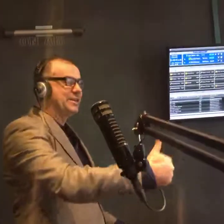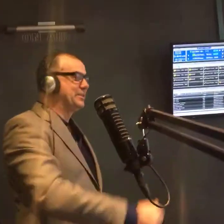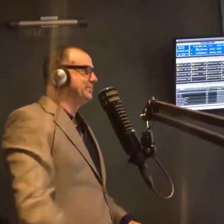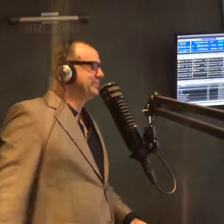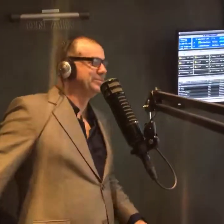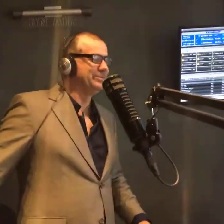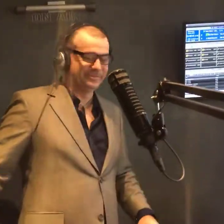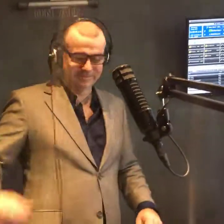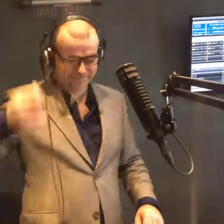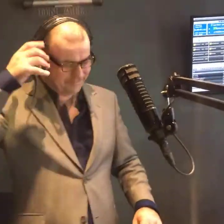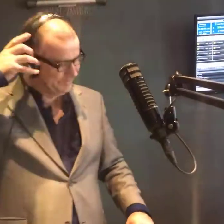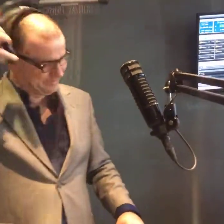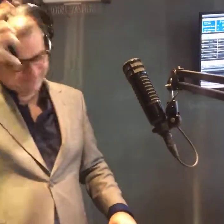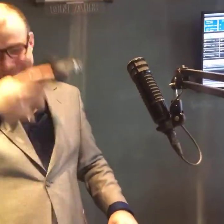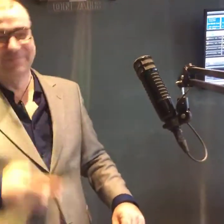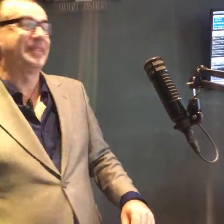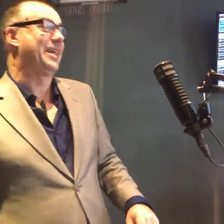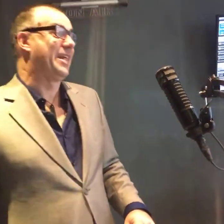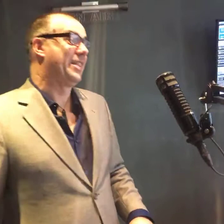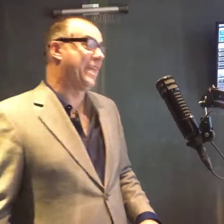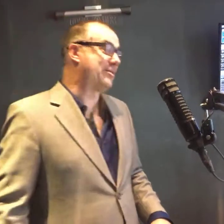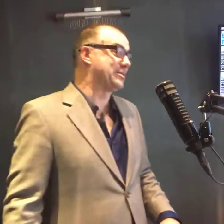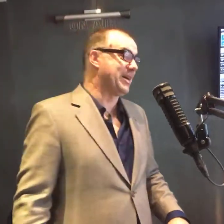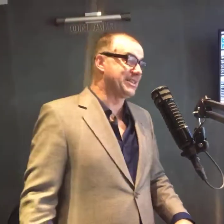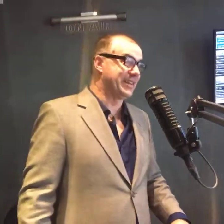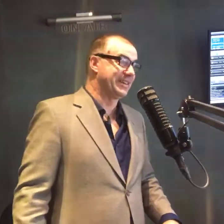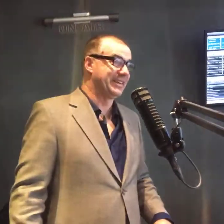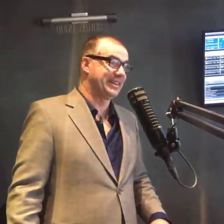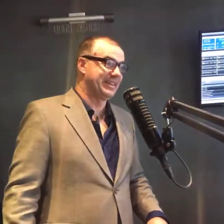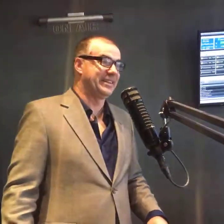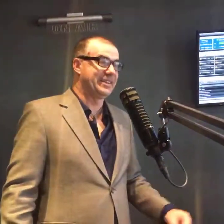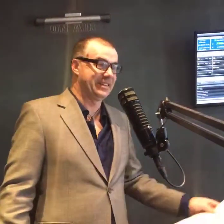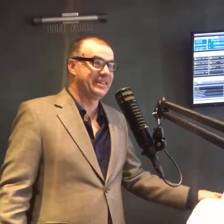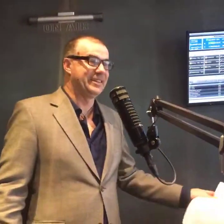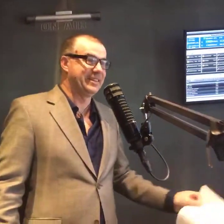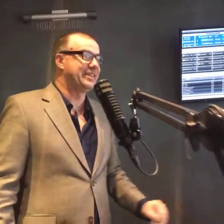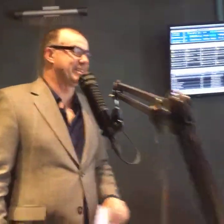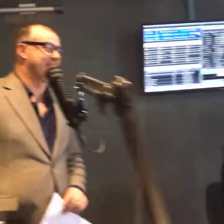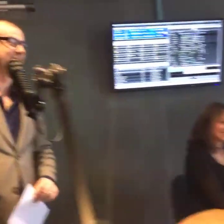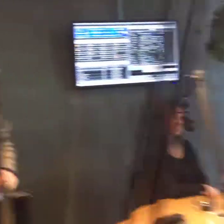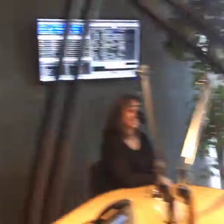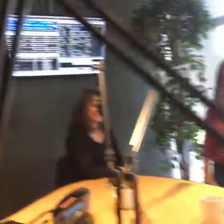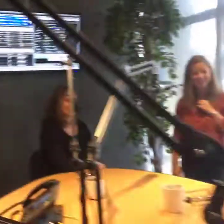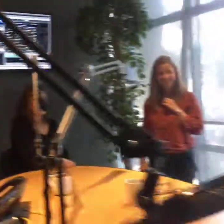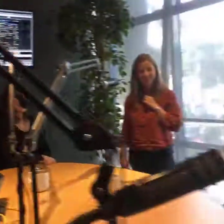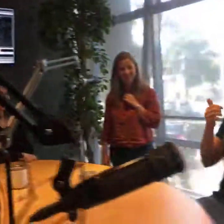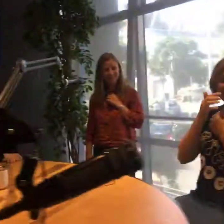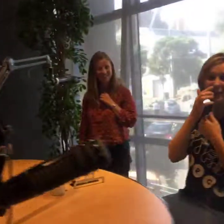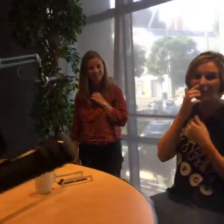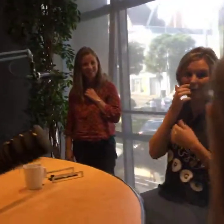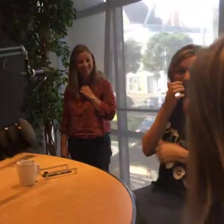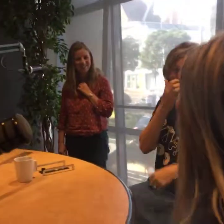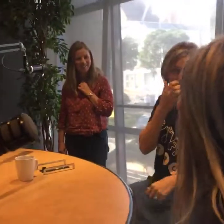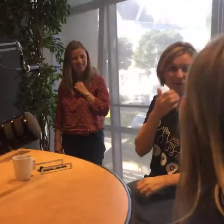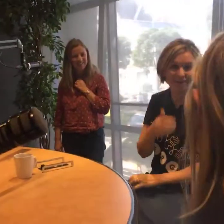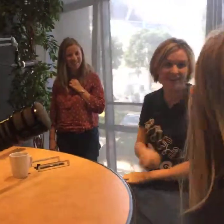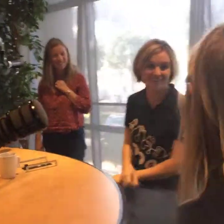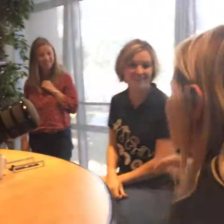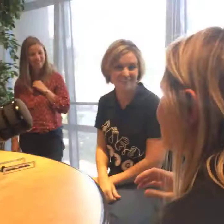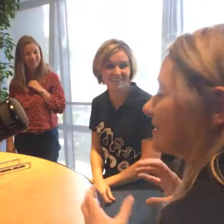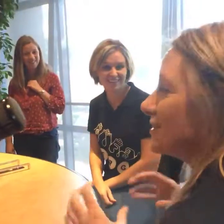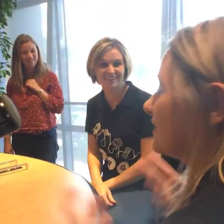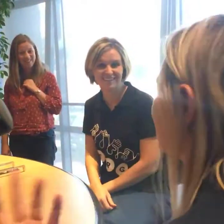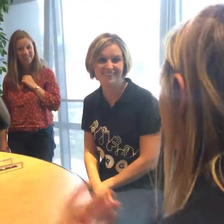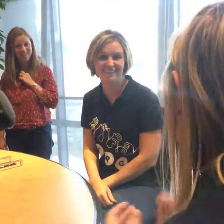Great. Awesome. That was so much fun. That was Guys, amazing. really appreciate the opportunity. It's pretty Yeah. cool. Oh, I think you're no. probably the first